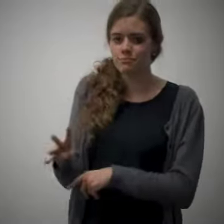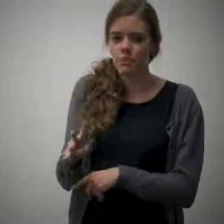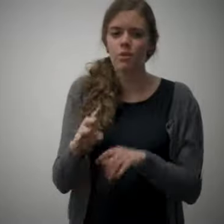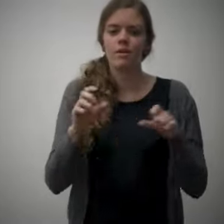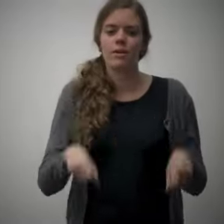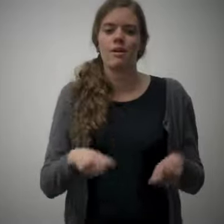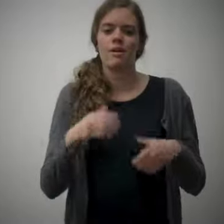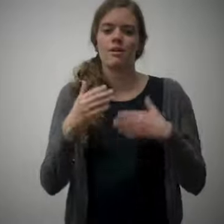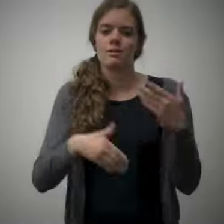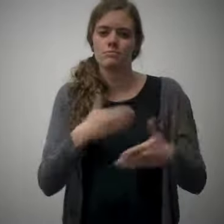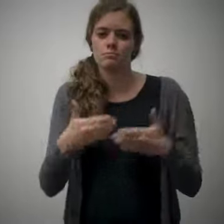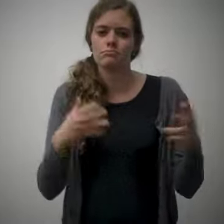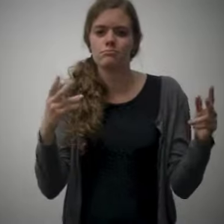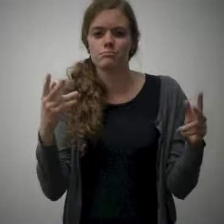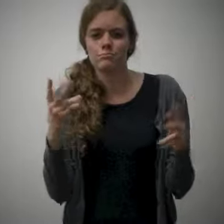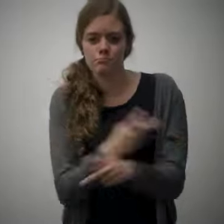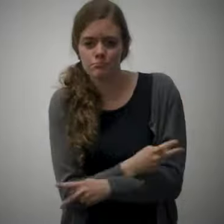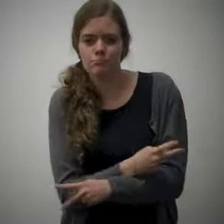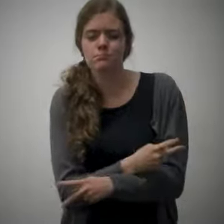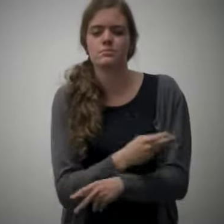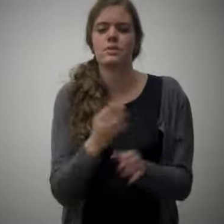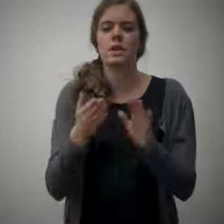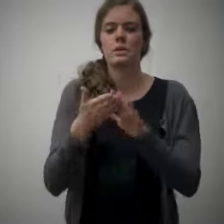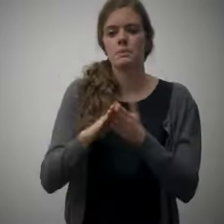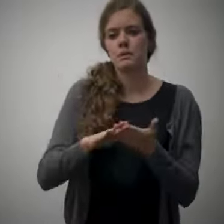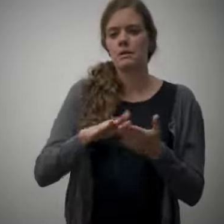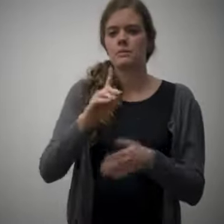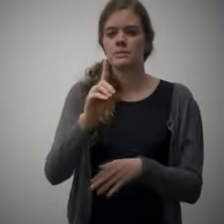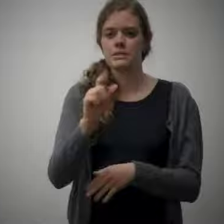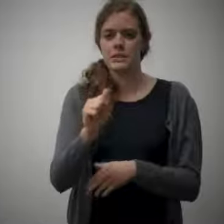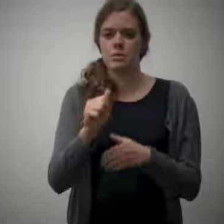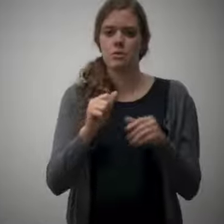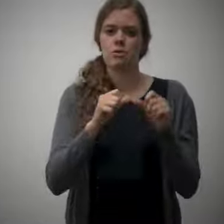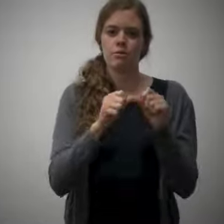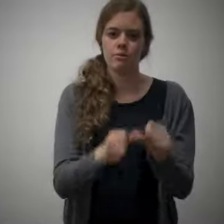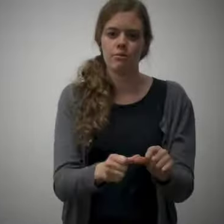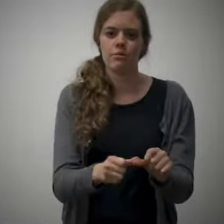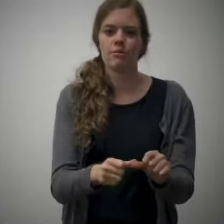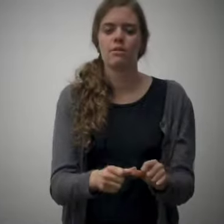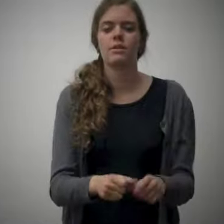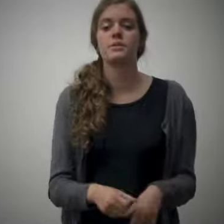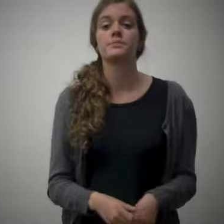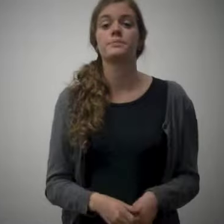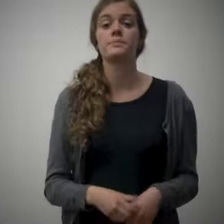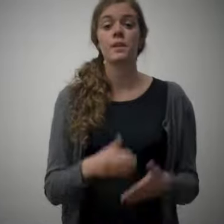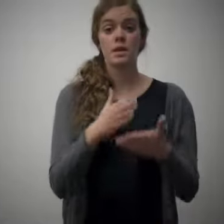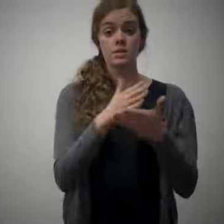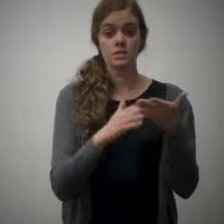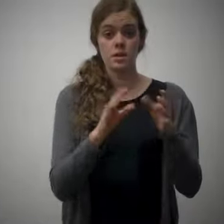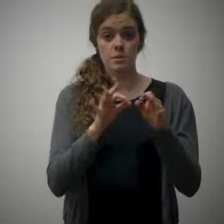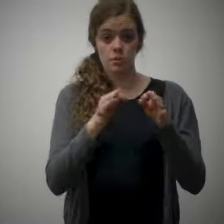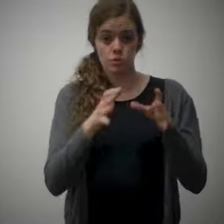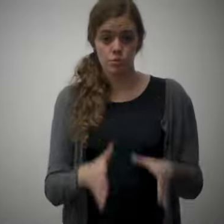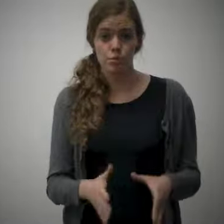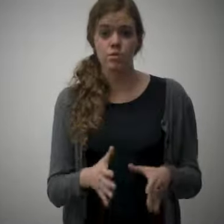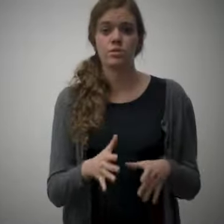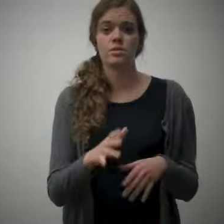their career. RSIs are preventable, however, if ignored, RSIs can develop into a